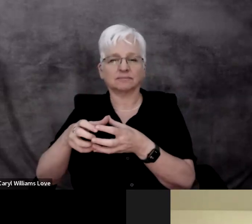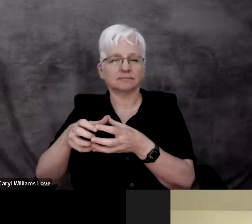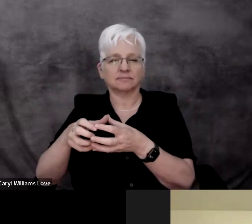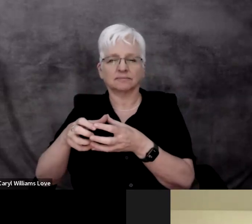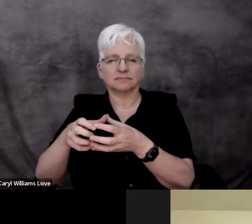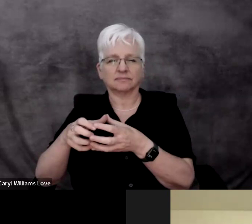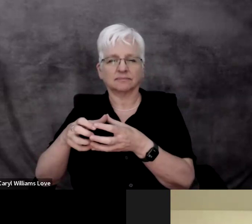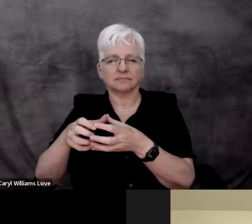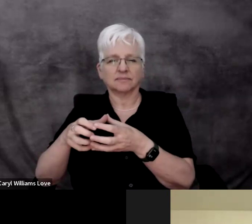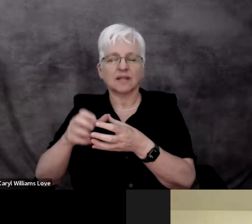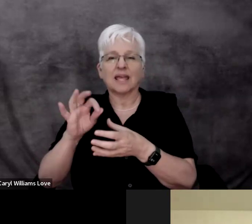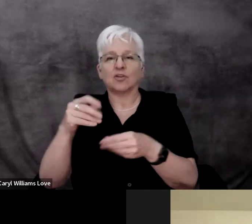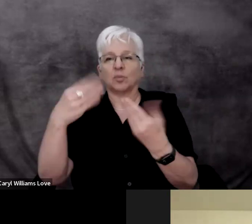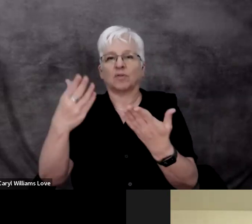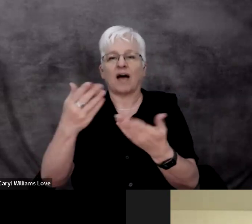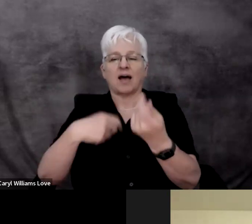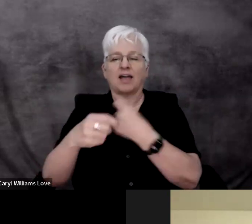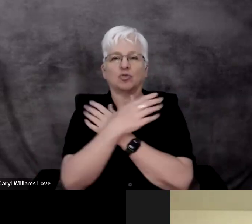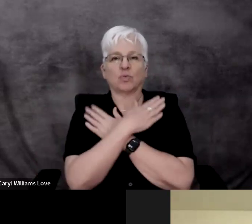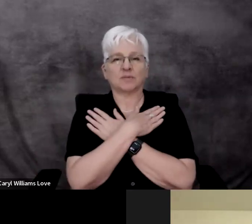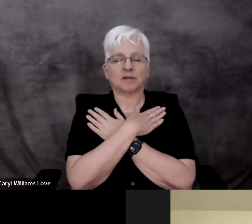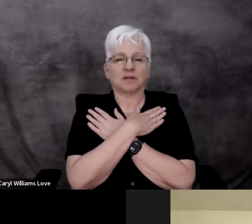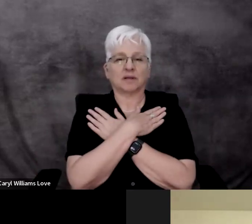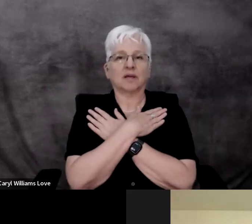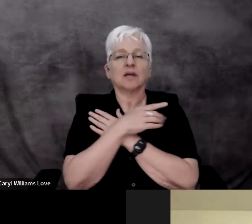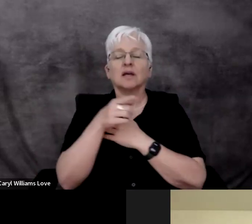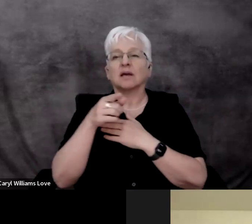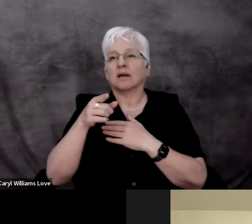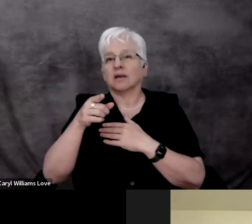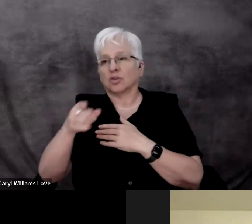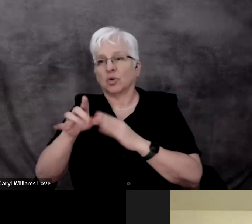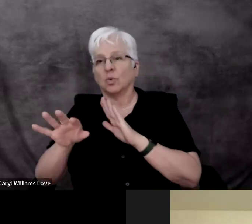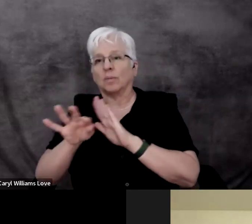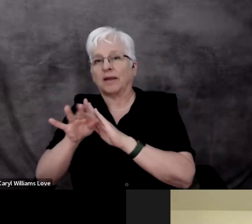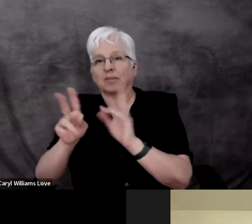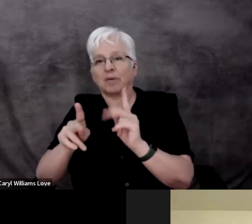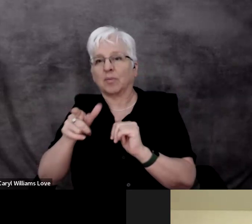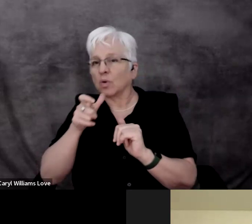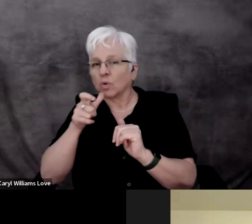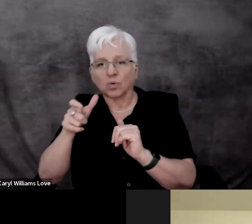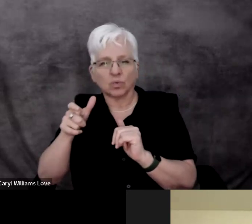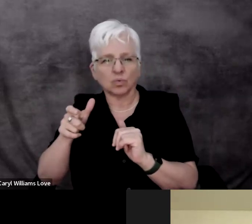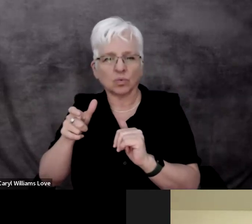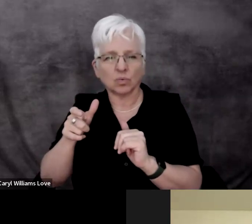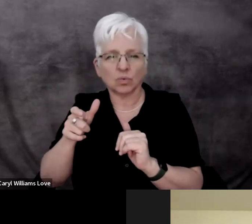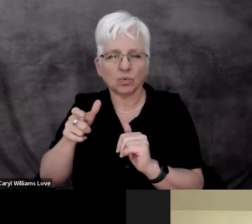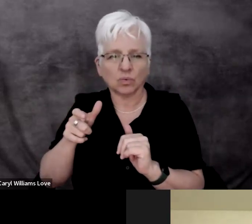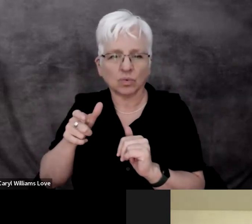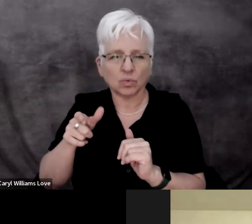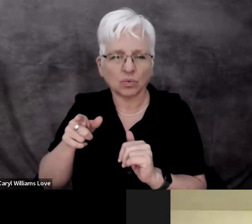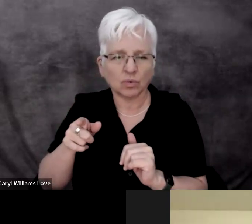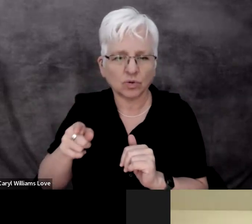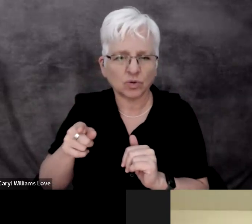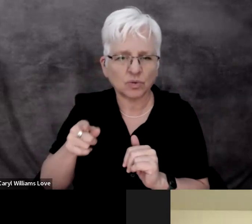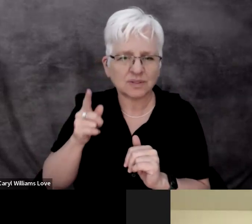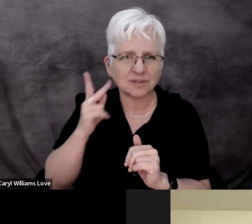or you provide respite, and you can pick who you serve, you're going to choose the easier people because you'll get paid more to serve the harder ones. So it systematically